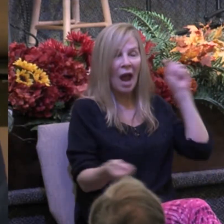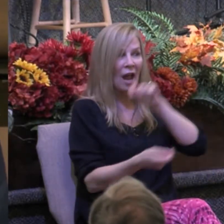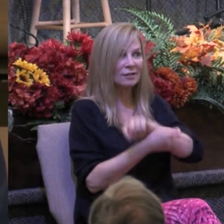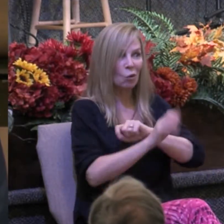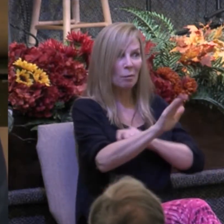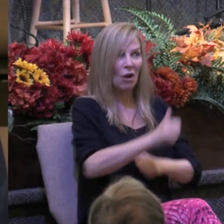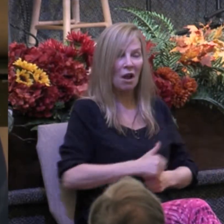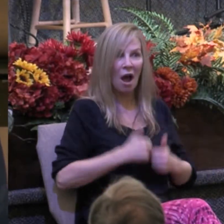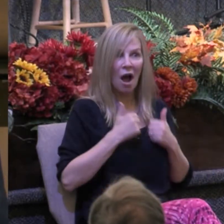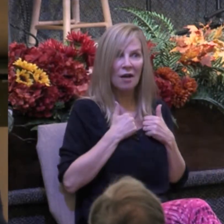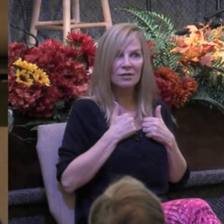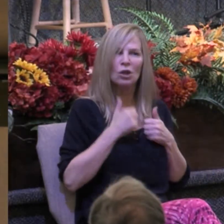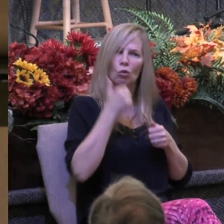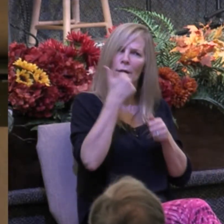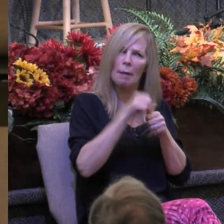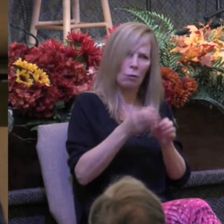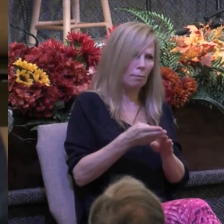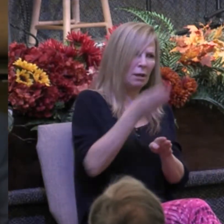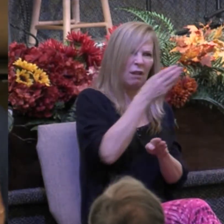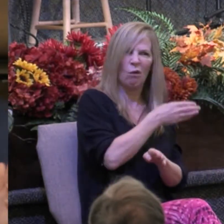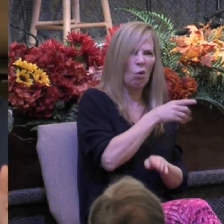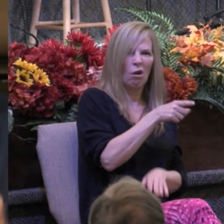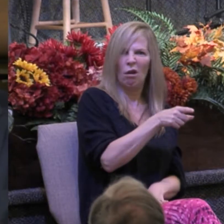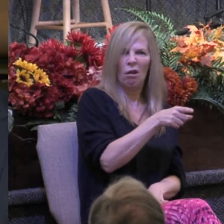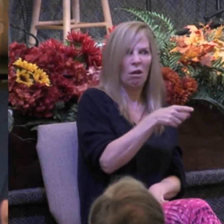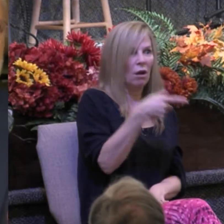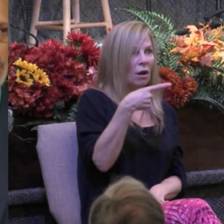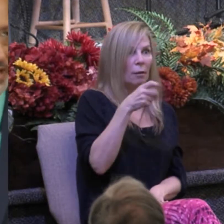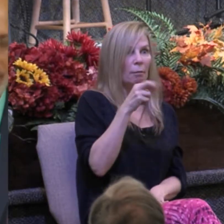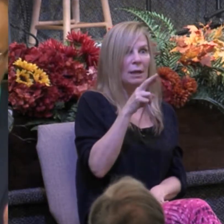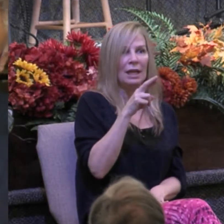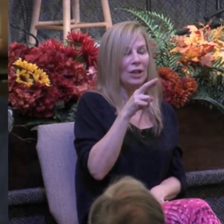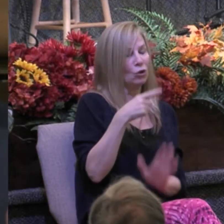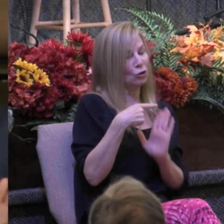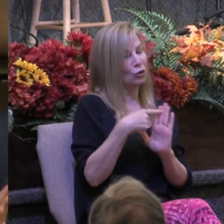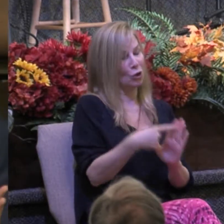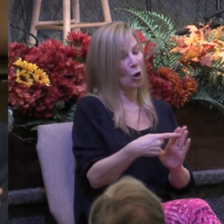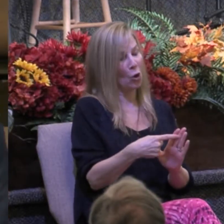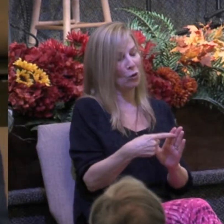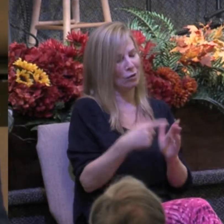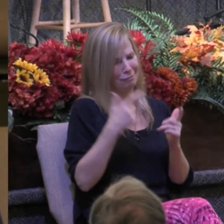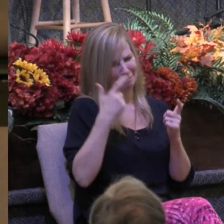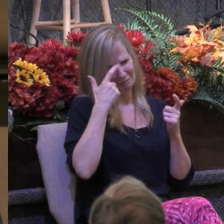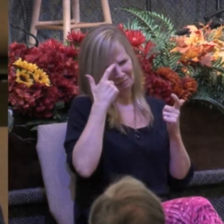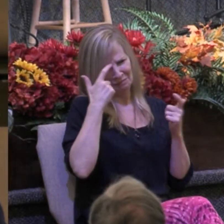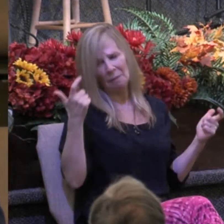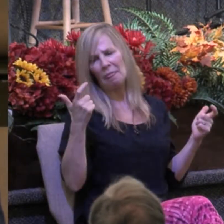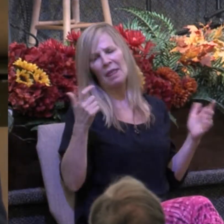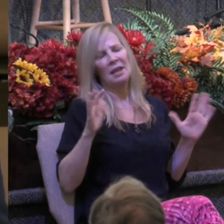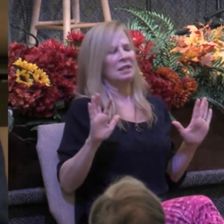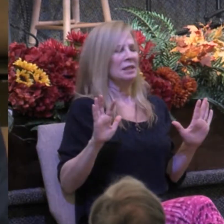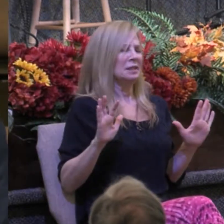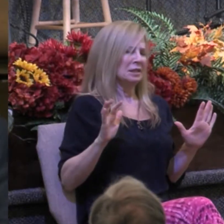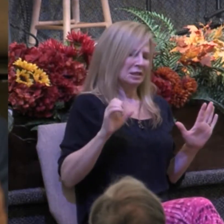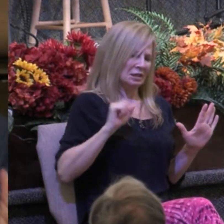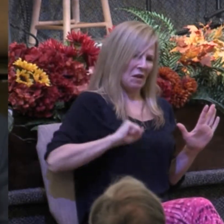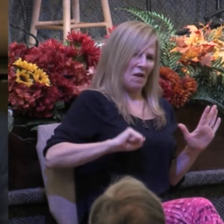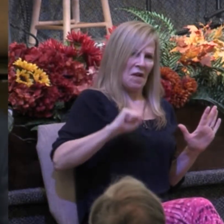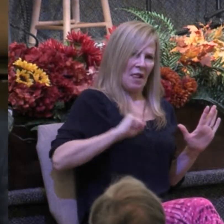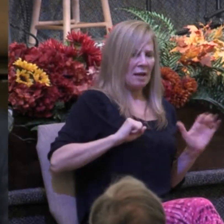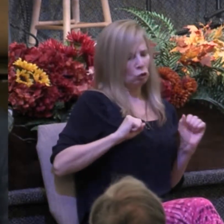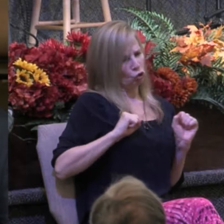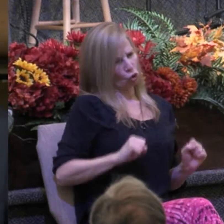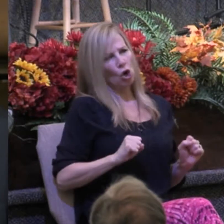lives. As you'll recall, prior to this, Peter had displayed some incredible arrogance in thinking that he was strong and bold and